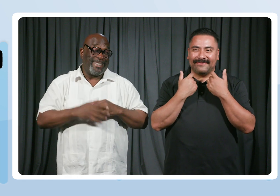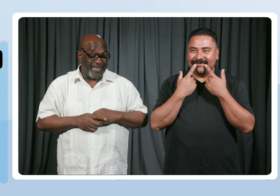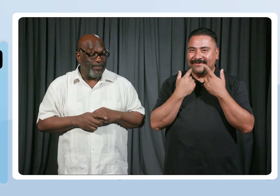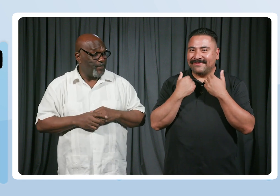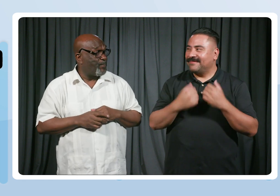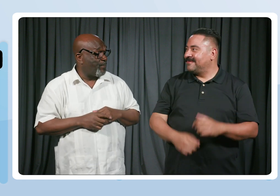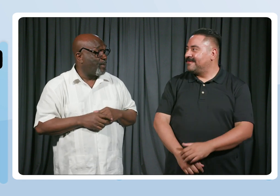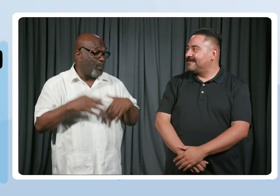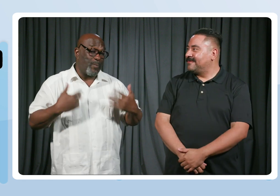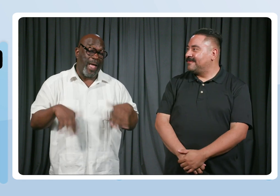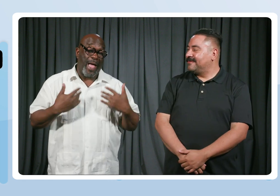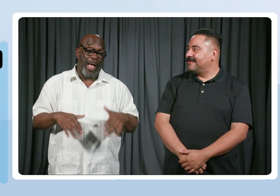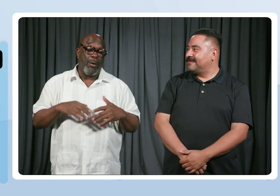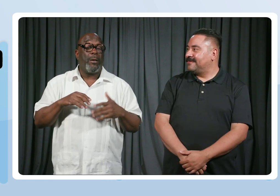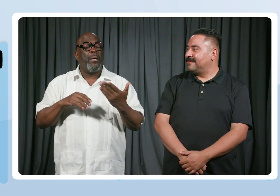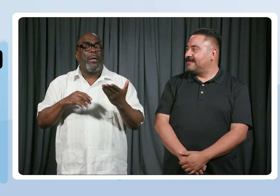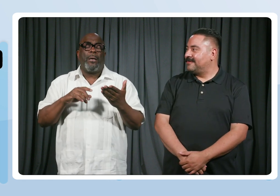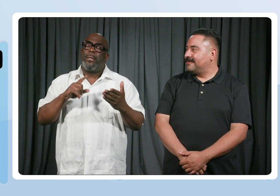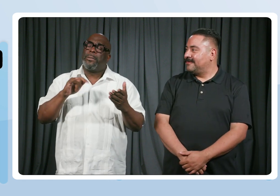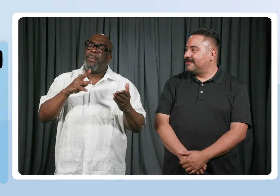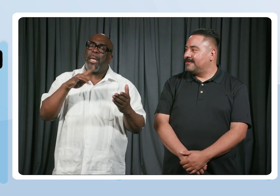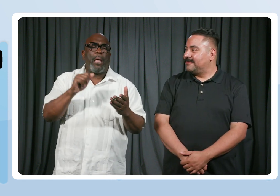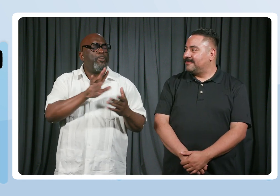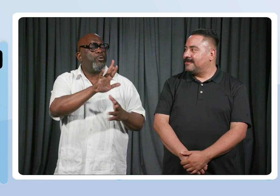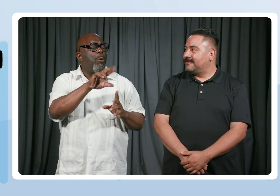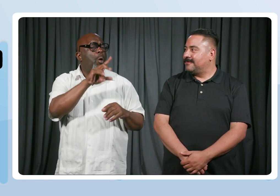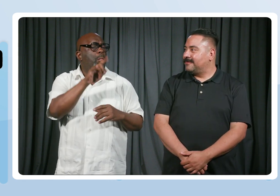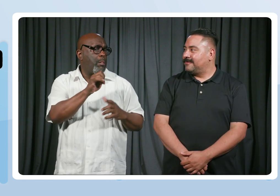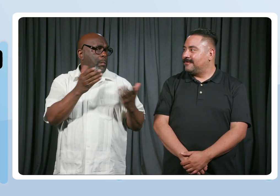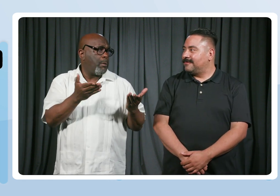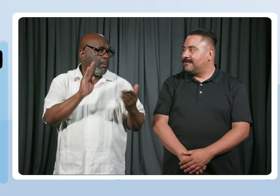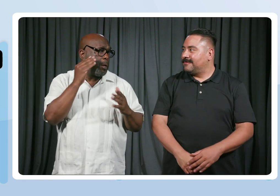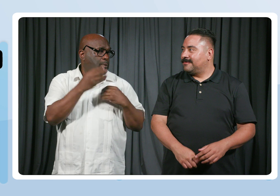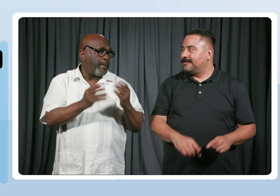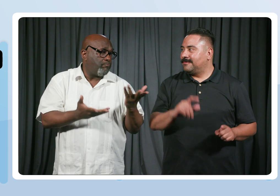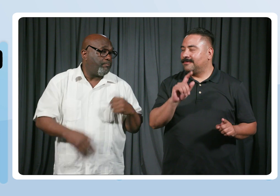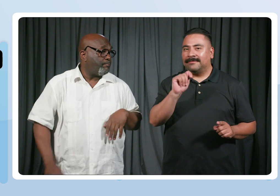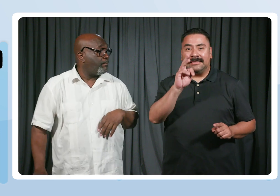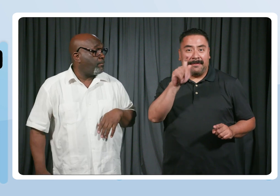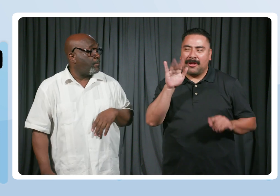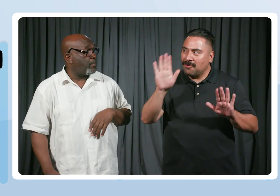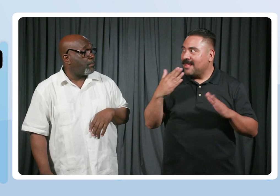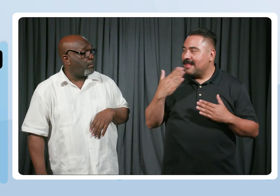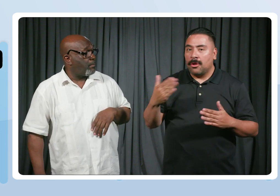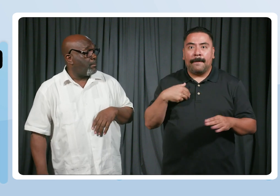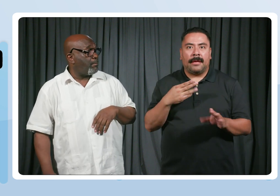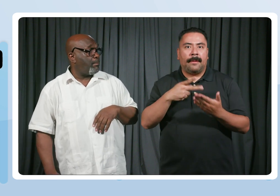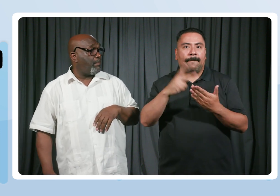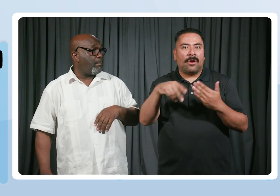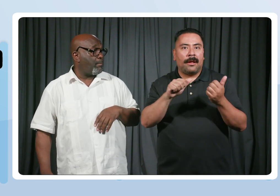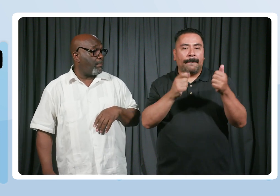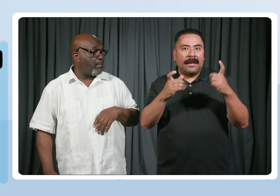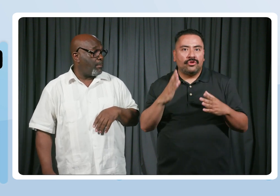Wow. Tamika, we would love to hear about your role at the mayor's office. Great, thank you. So I'm a program manager on Jen's team, the Education,